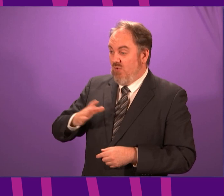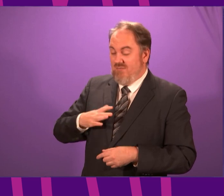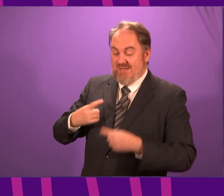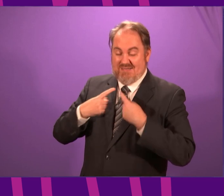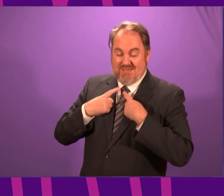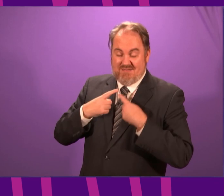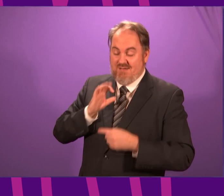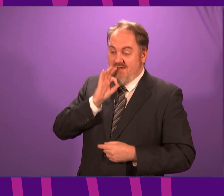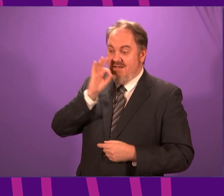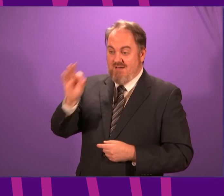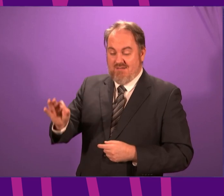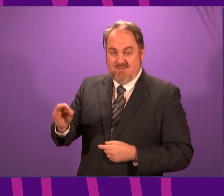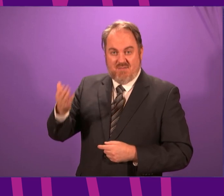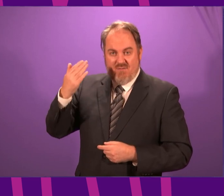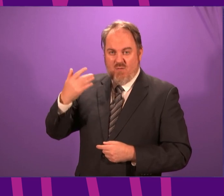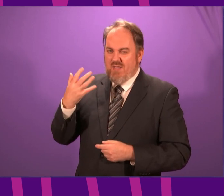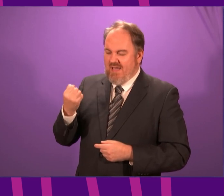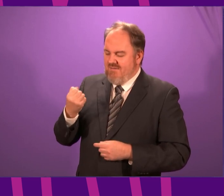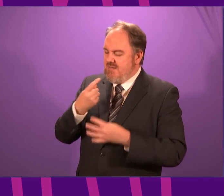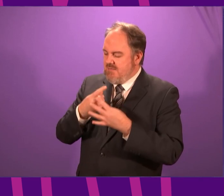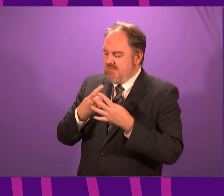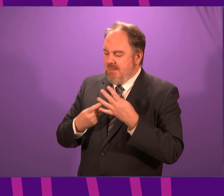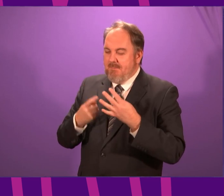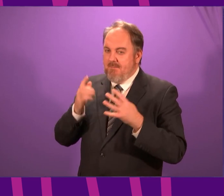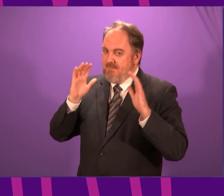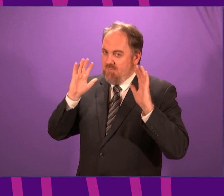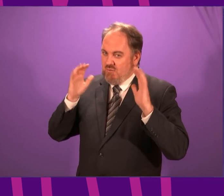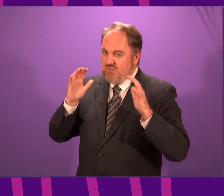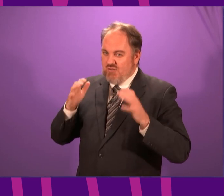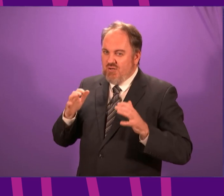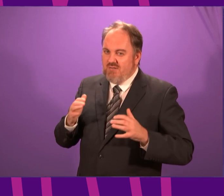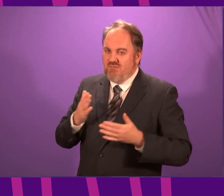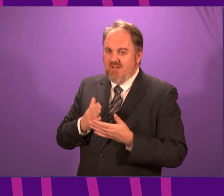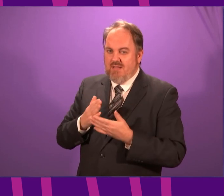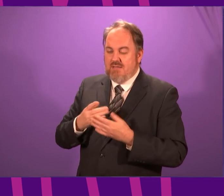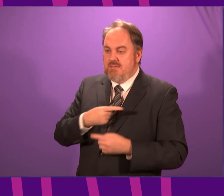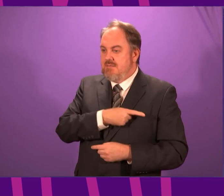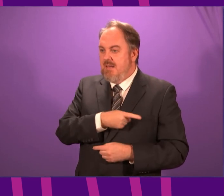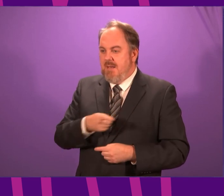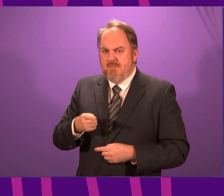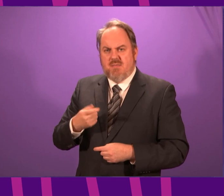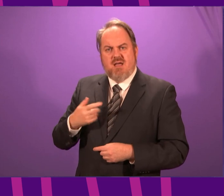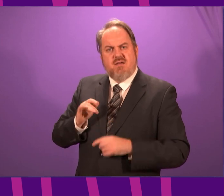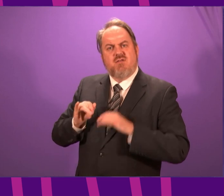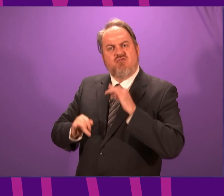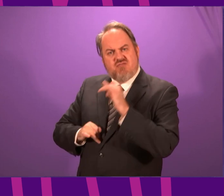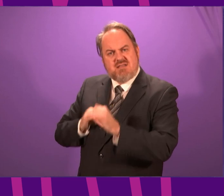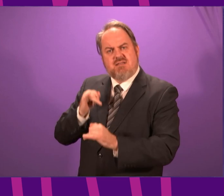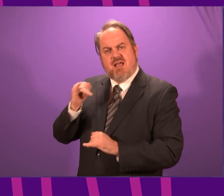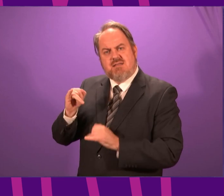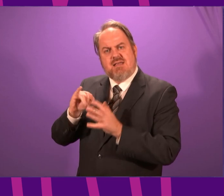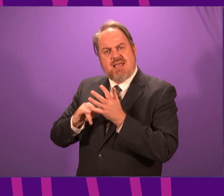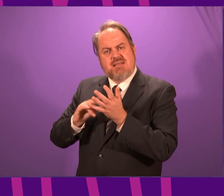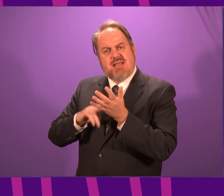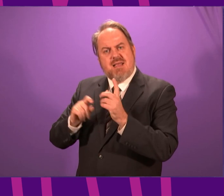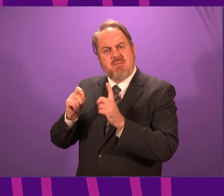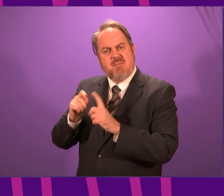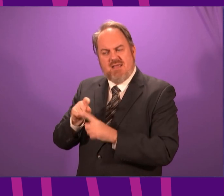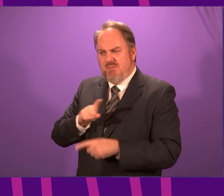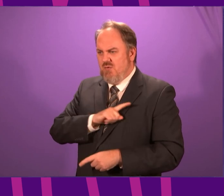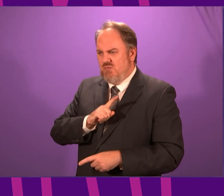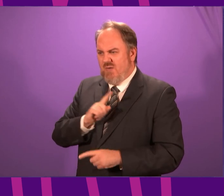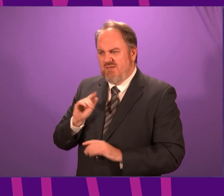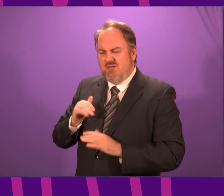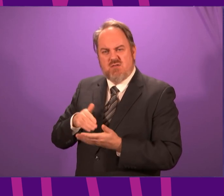the debate, we do have some concerns. Many have rightly been very critical of the SNP government for its failure to supply